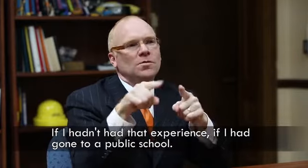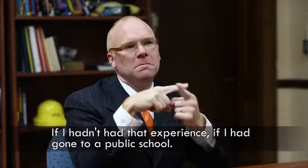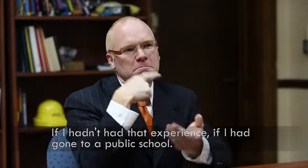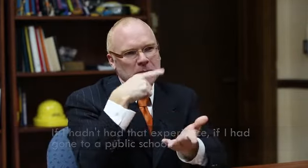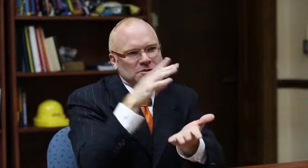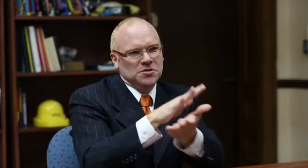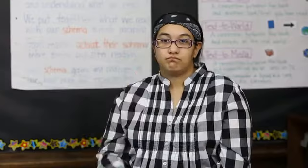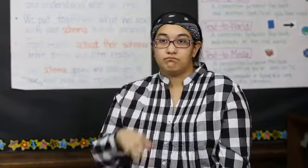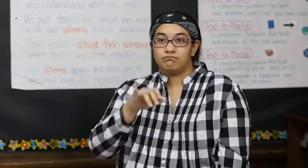public school.